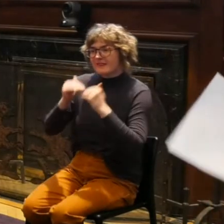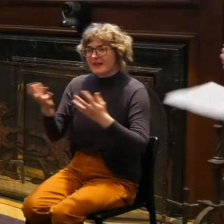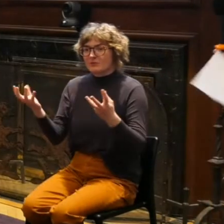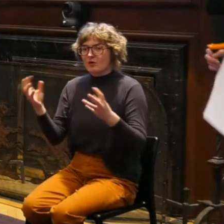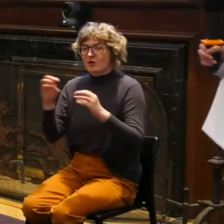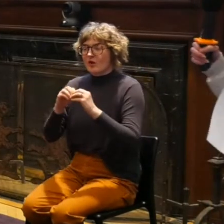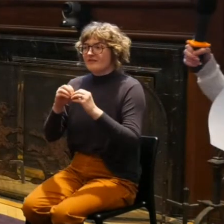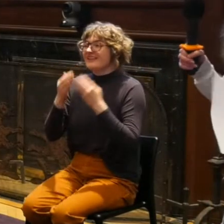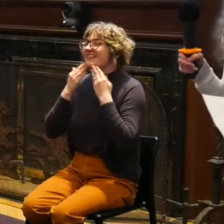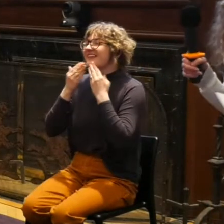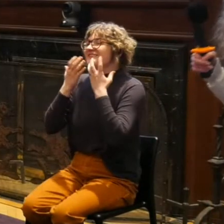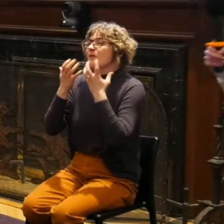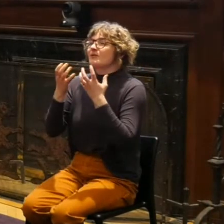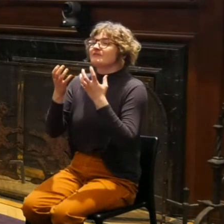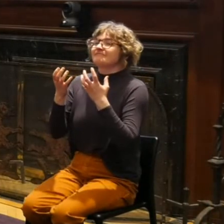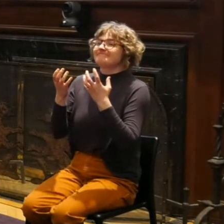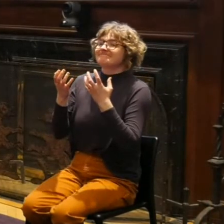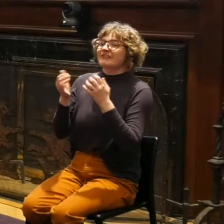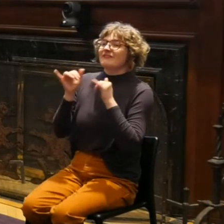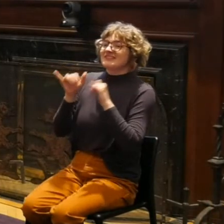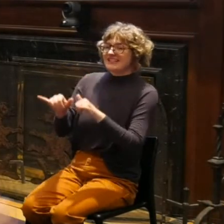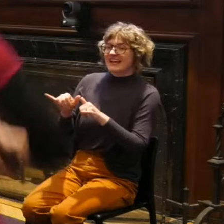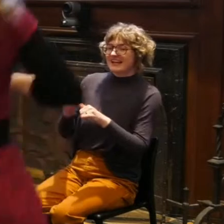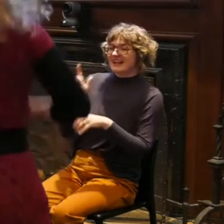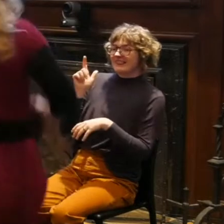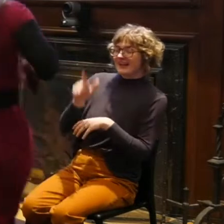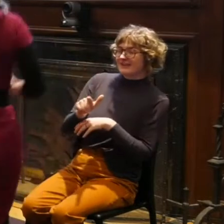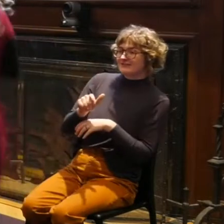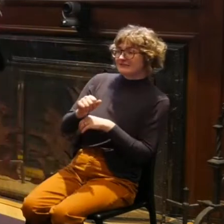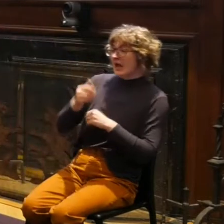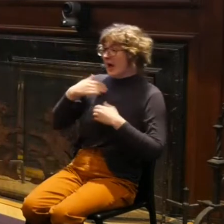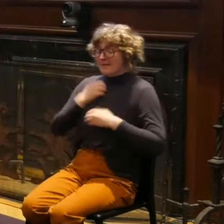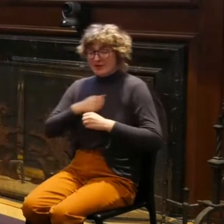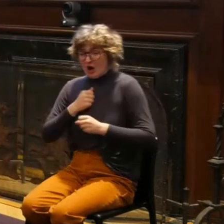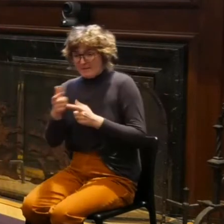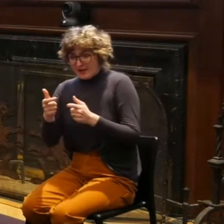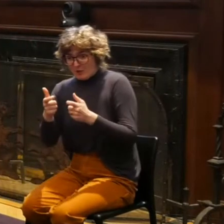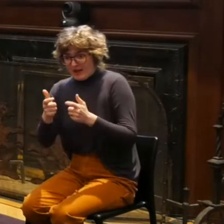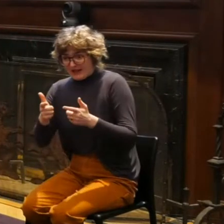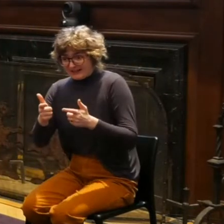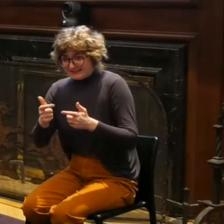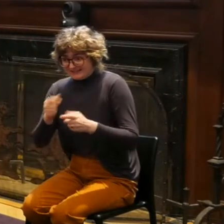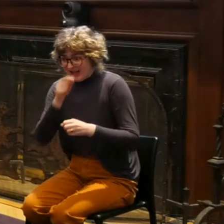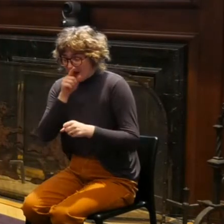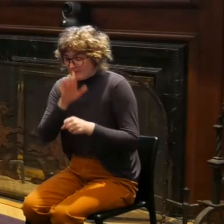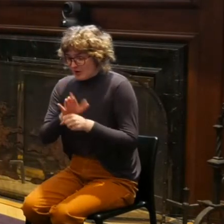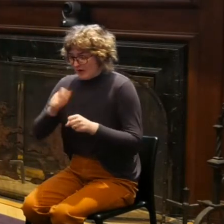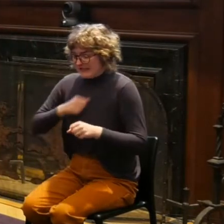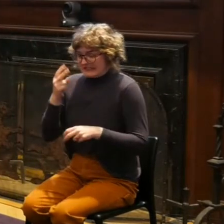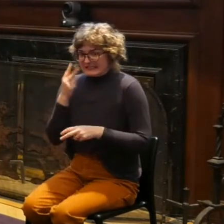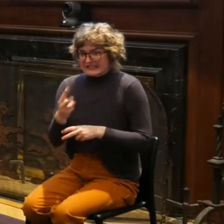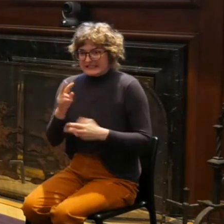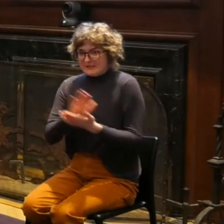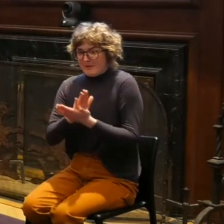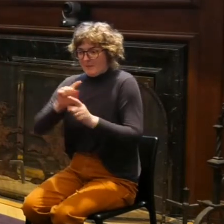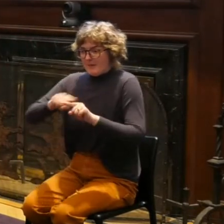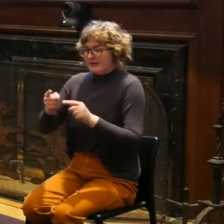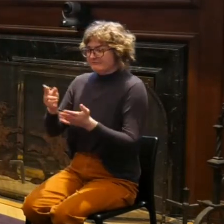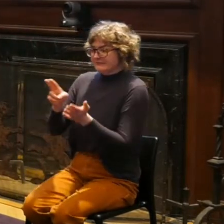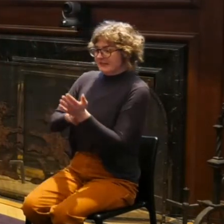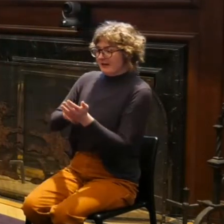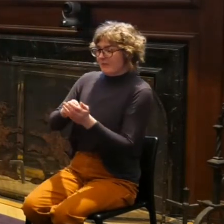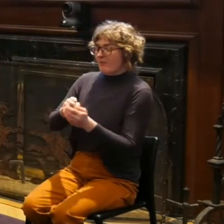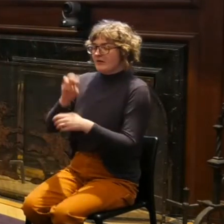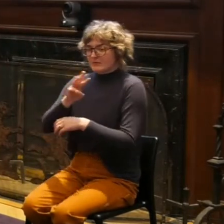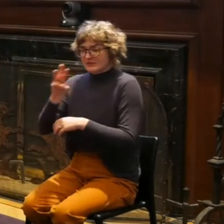and then we will close you up. Thank you, everybody, for staying a little past when we. Sorry, I didn't see the paper, but I signed up online. My name's Emily